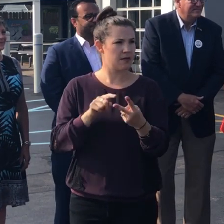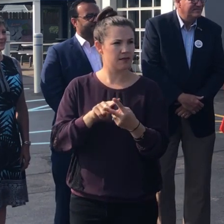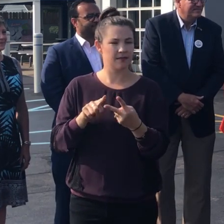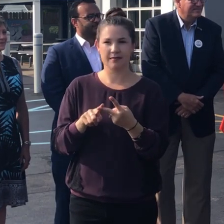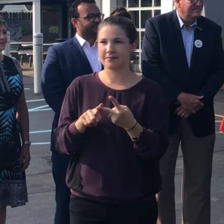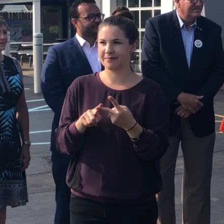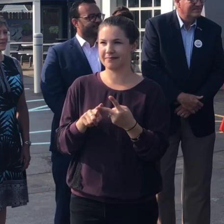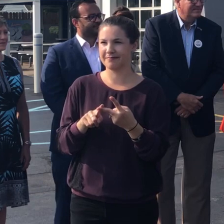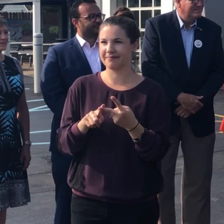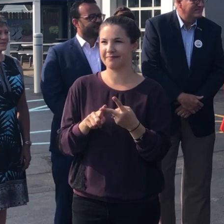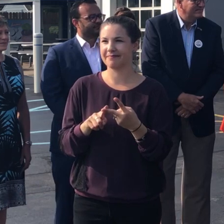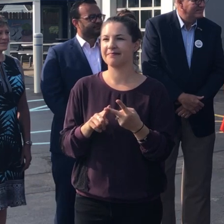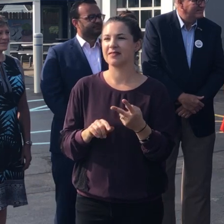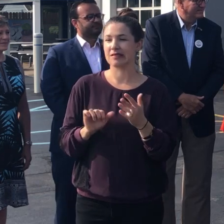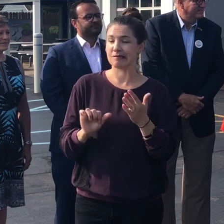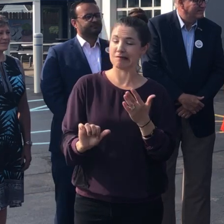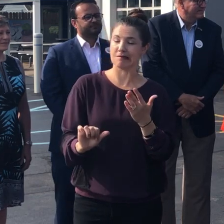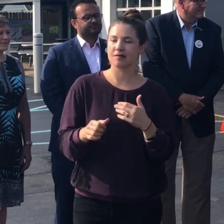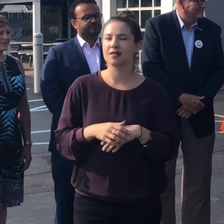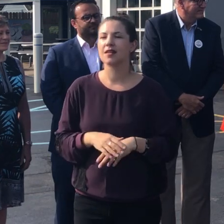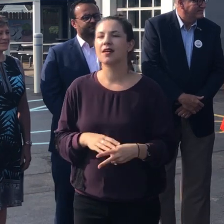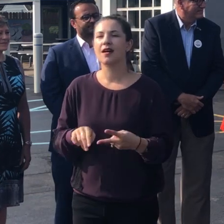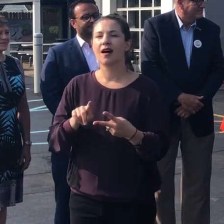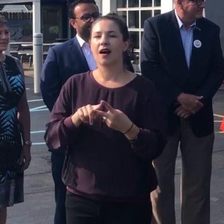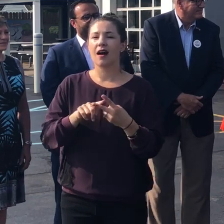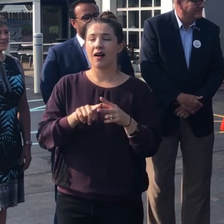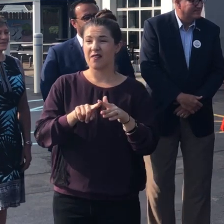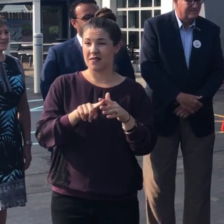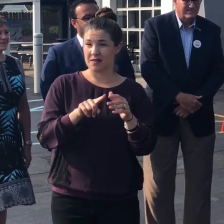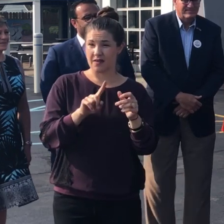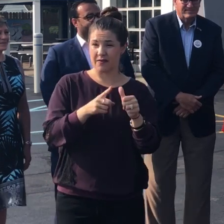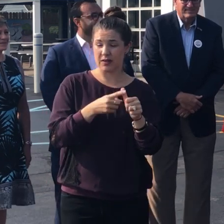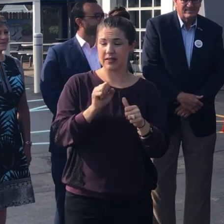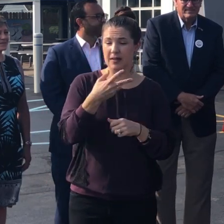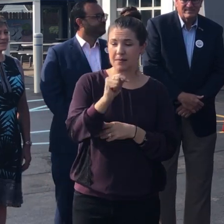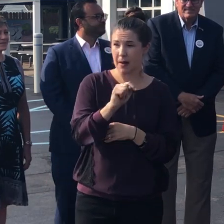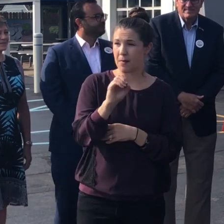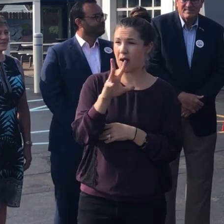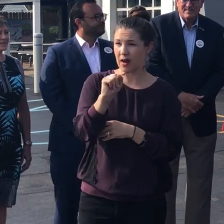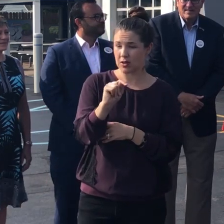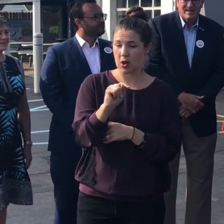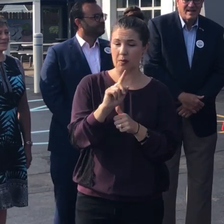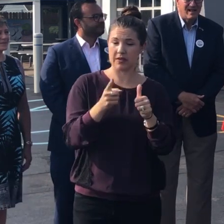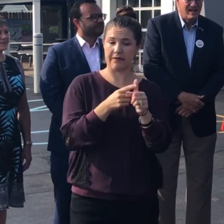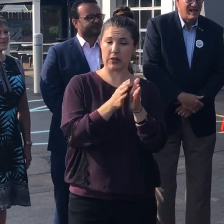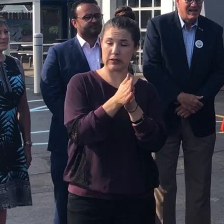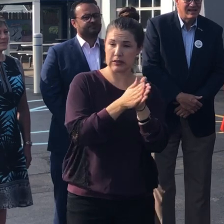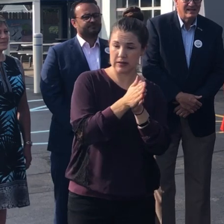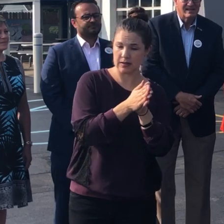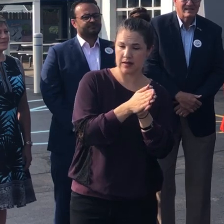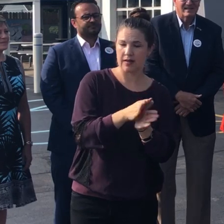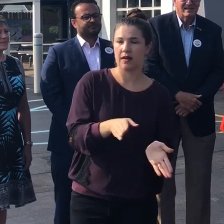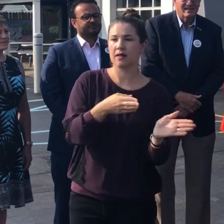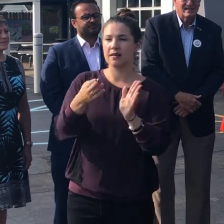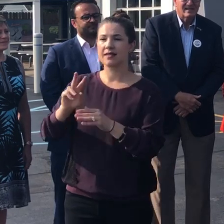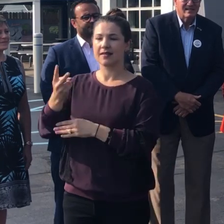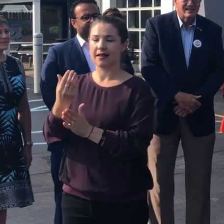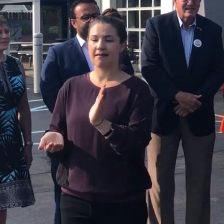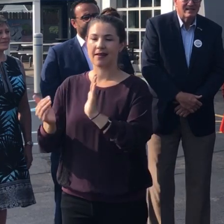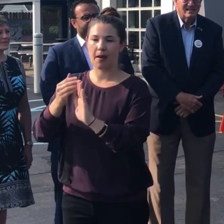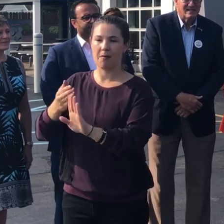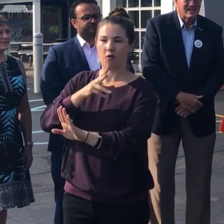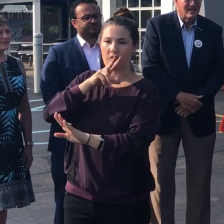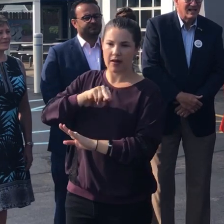Week, the first push in September and October, with the second push right before Thanksgiving and into the